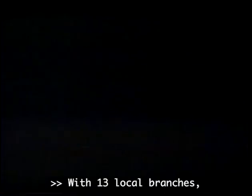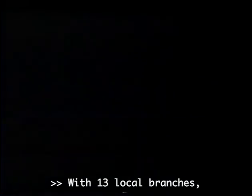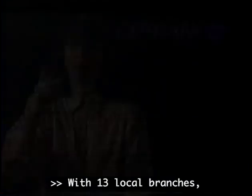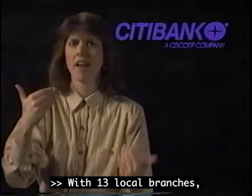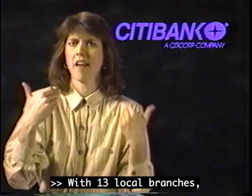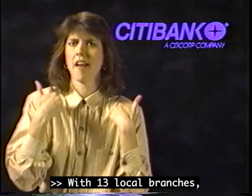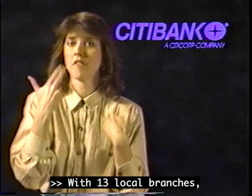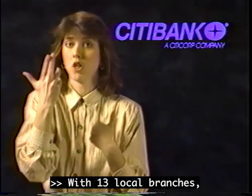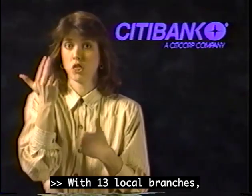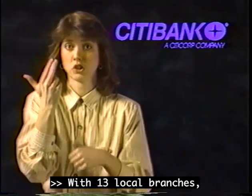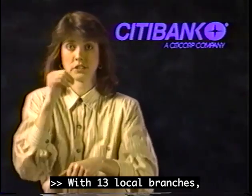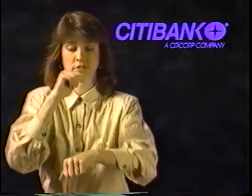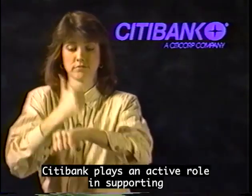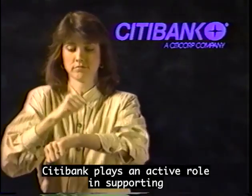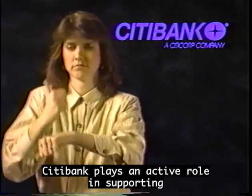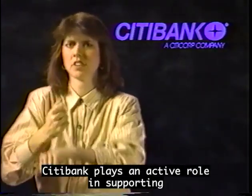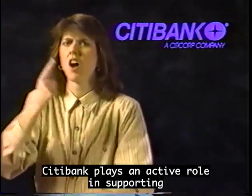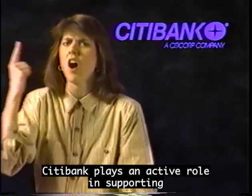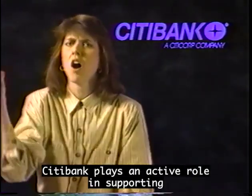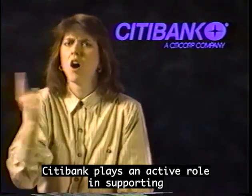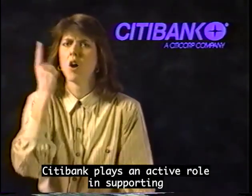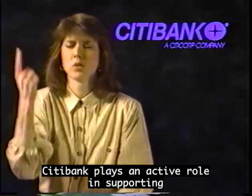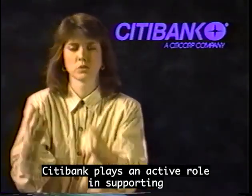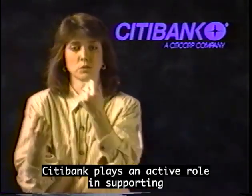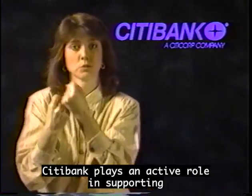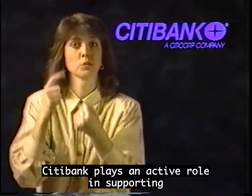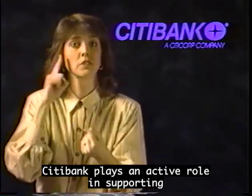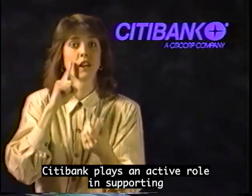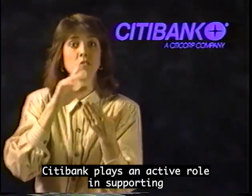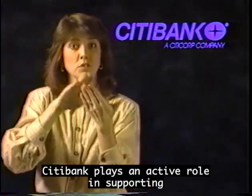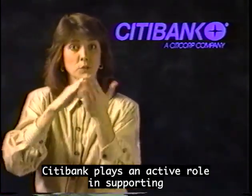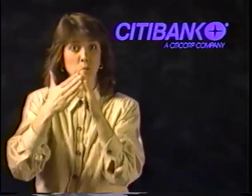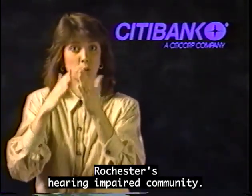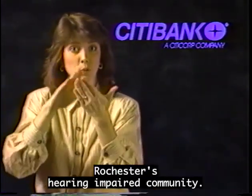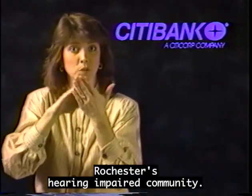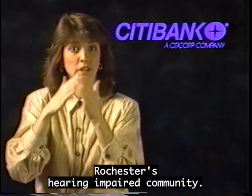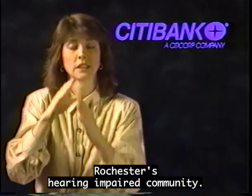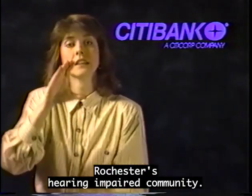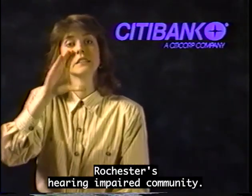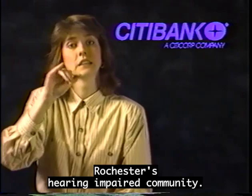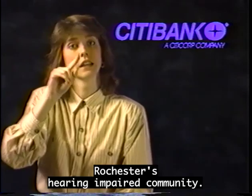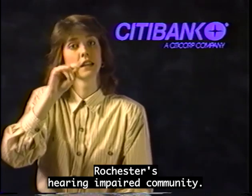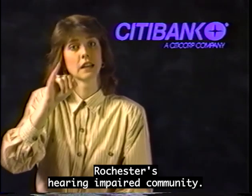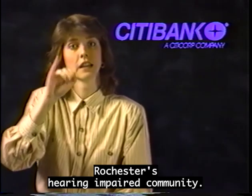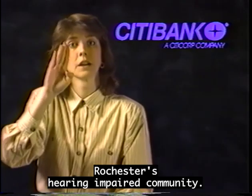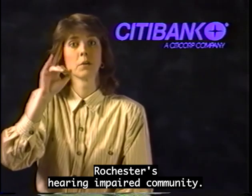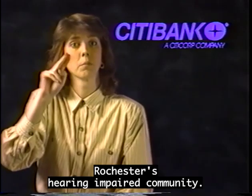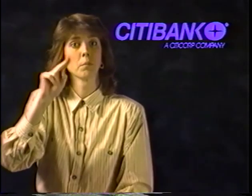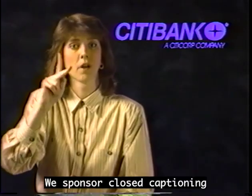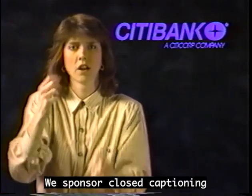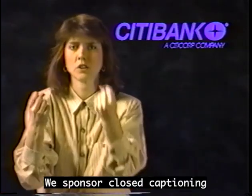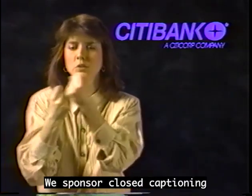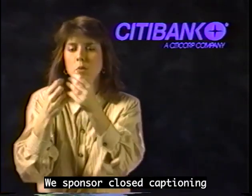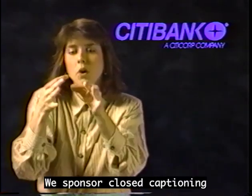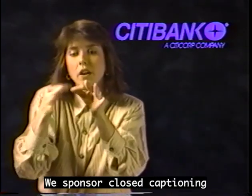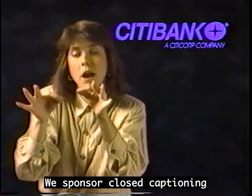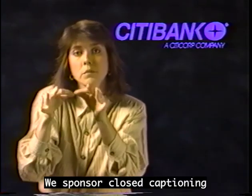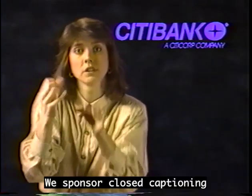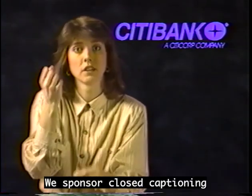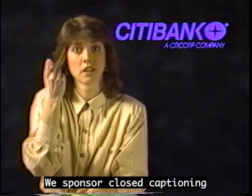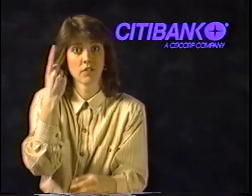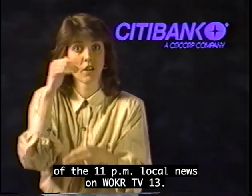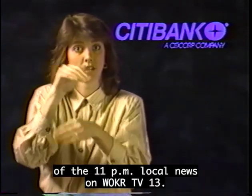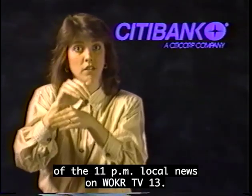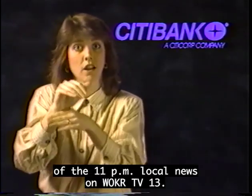1-800-533-WORD. With 13 local branches, Citibank plays an active role in supporting Rochester's hearing-impaired community. We sponsor